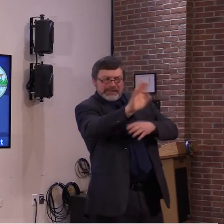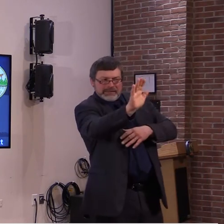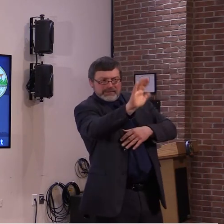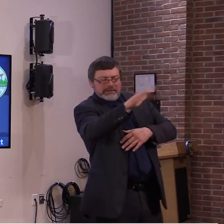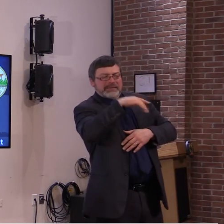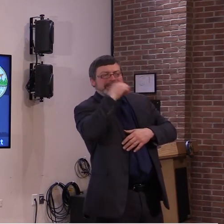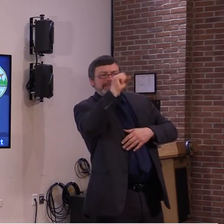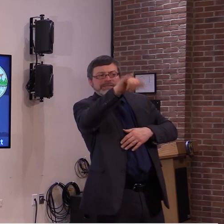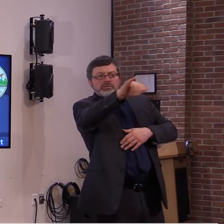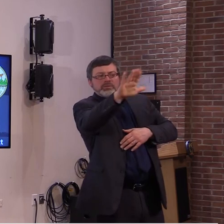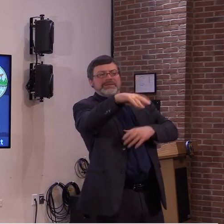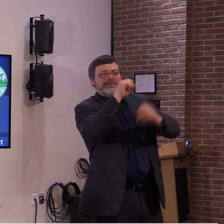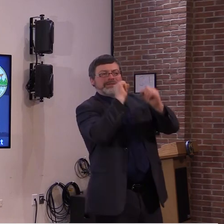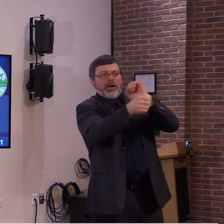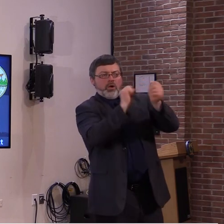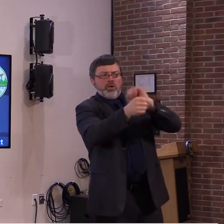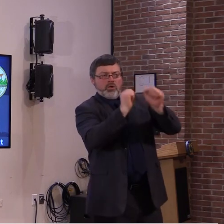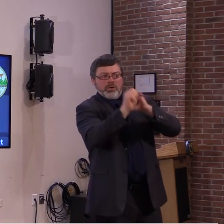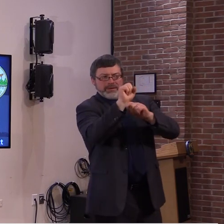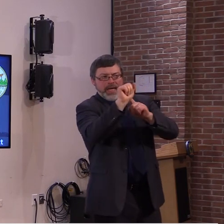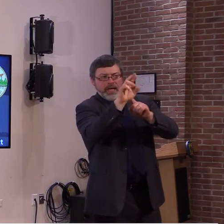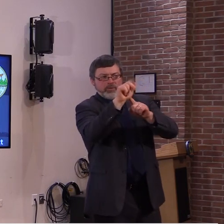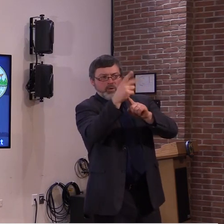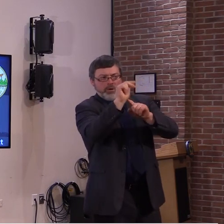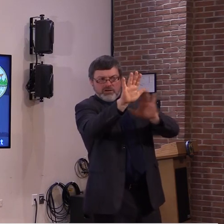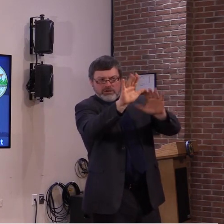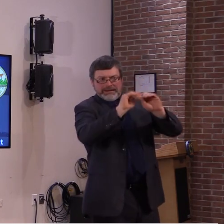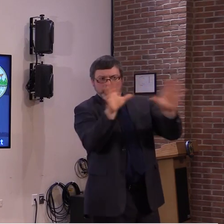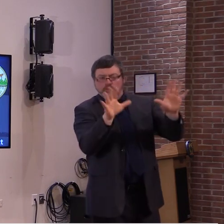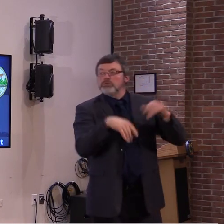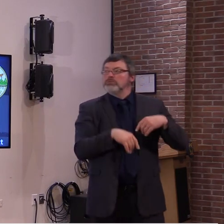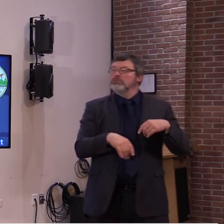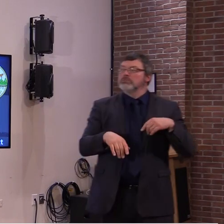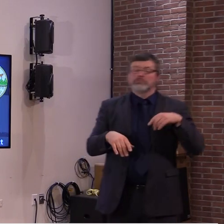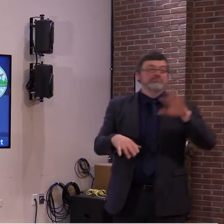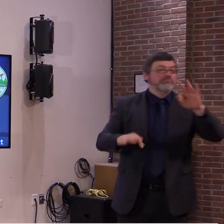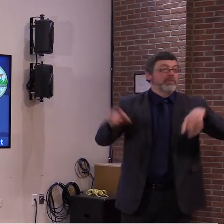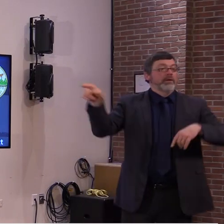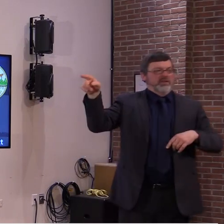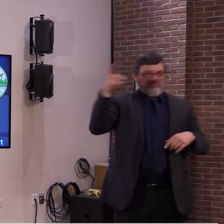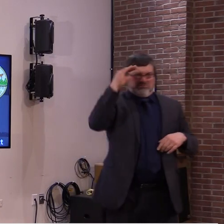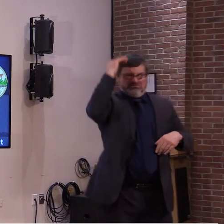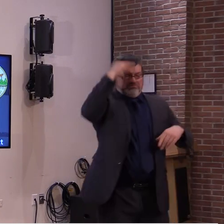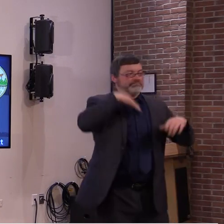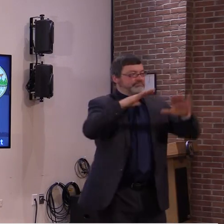Unfortunately, that's probably true. So we do send